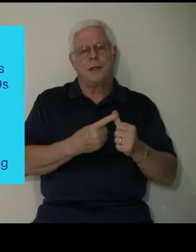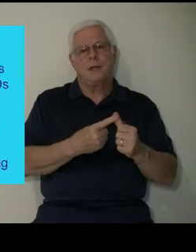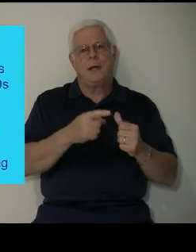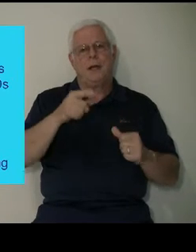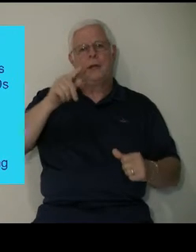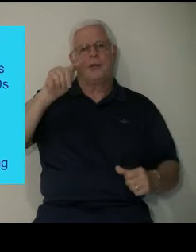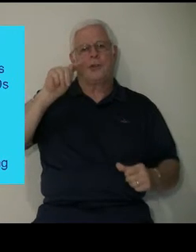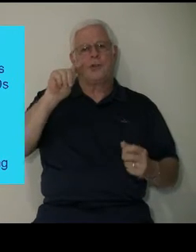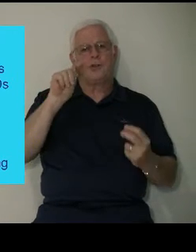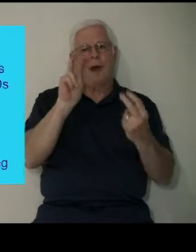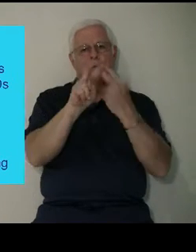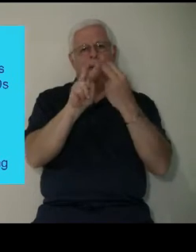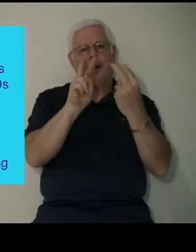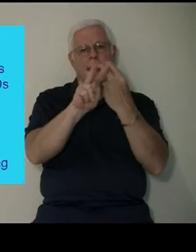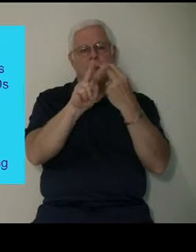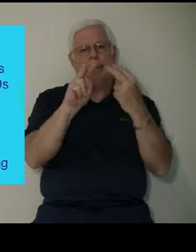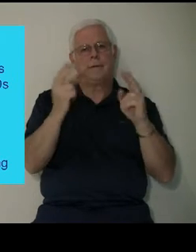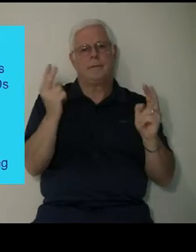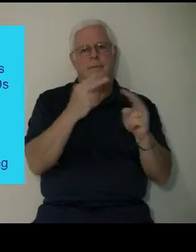a traffic light